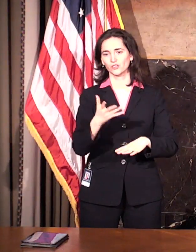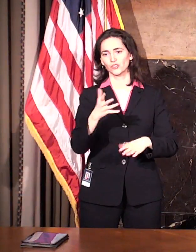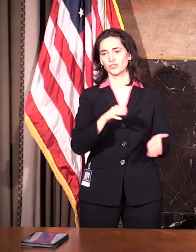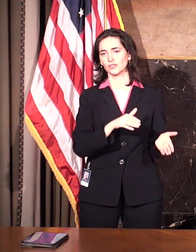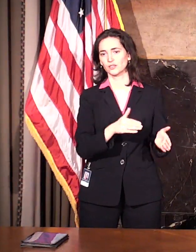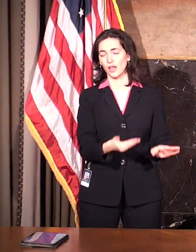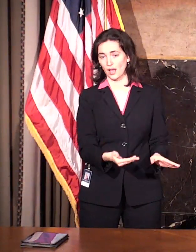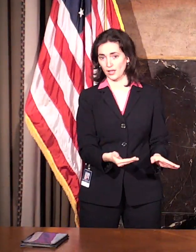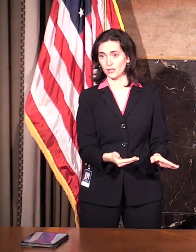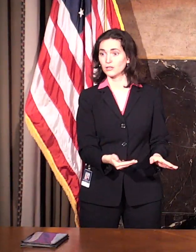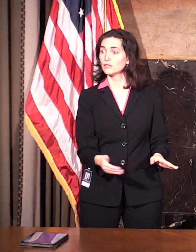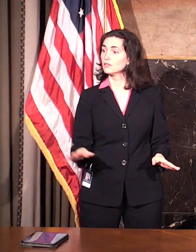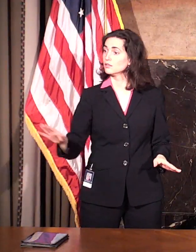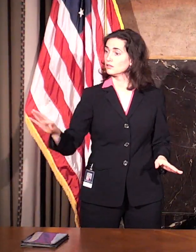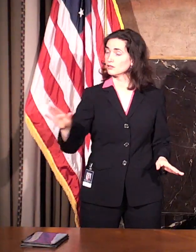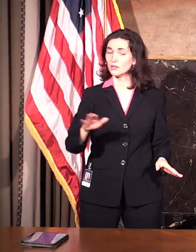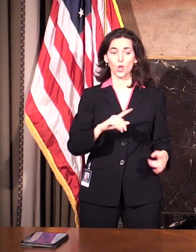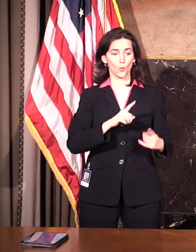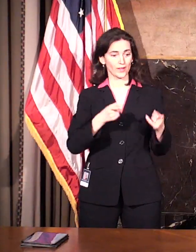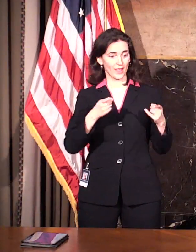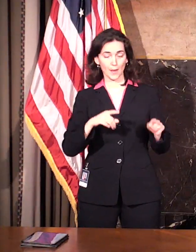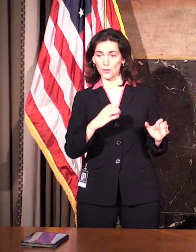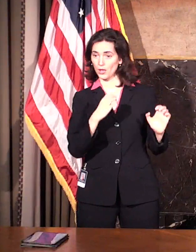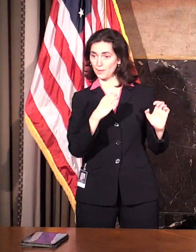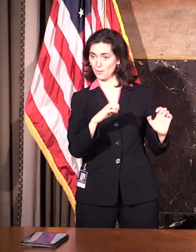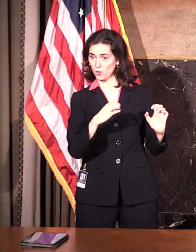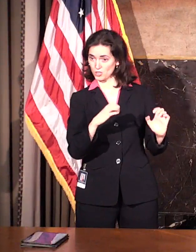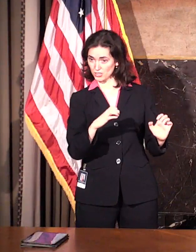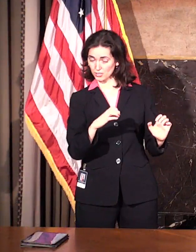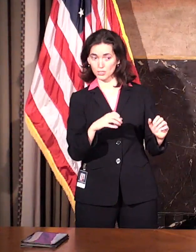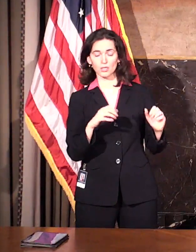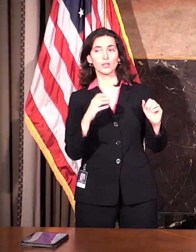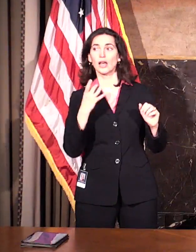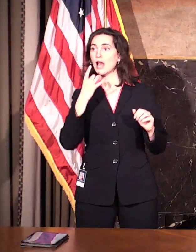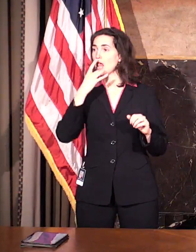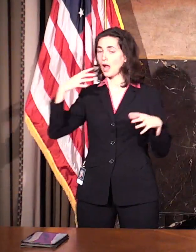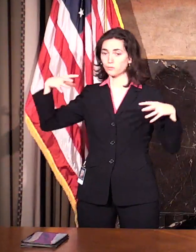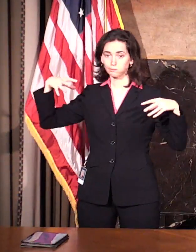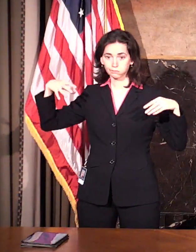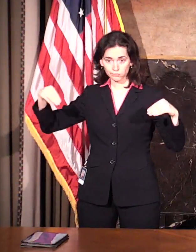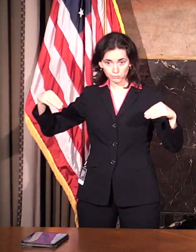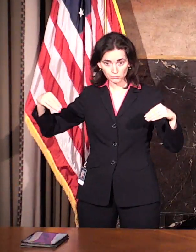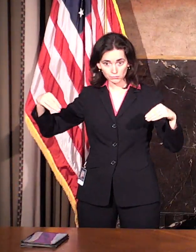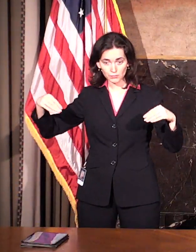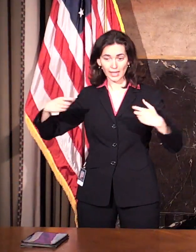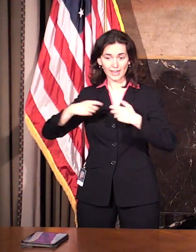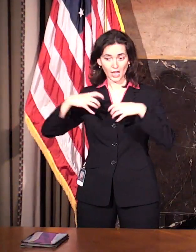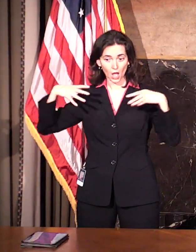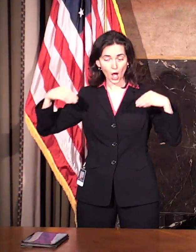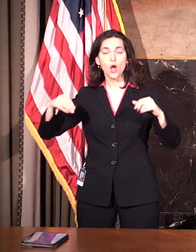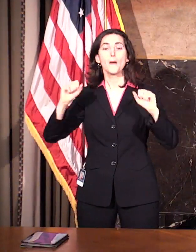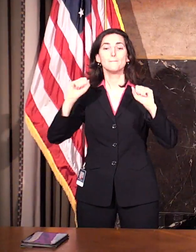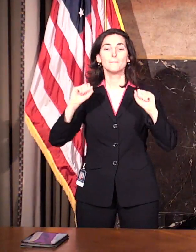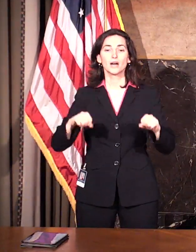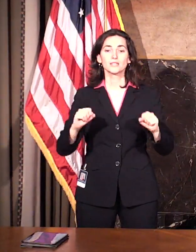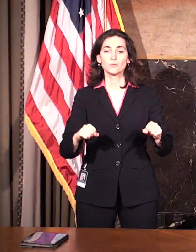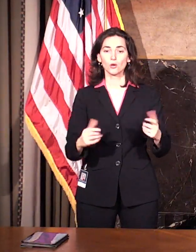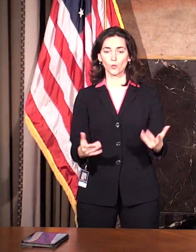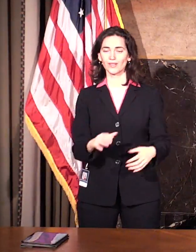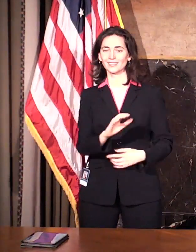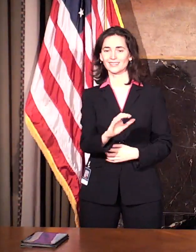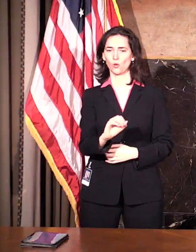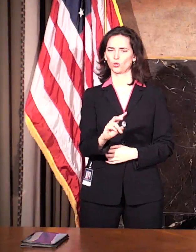We know every time that we have an emergency like this where there's potential loss of power, there's the risk of carbon monoxide poisoning, which is